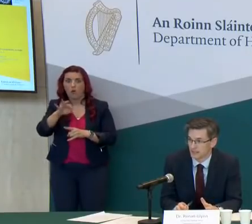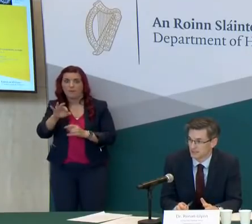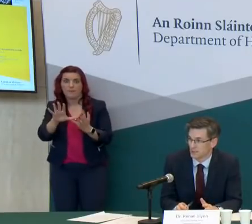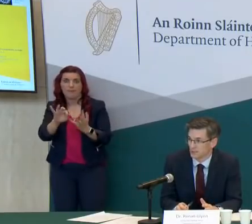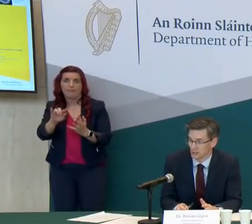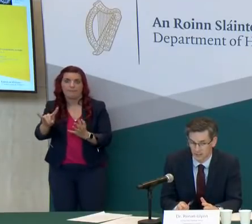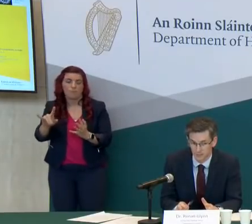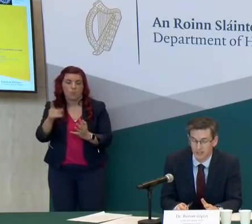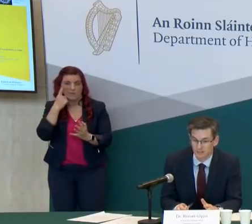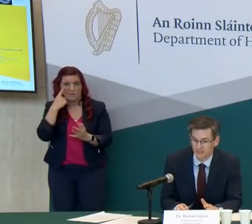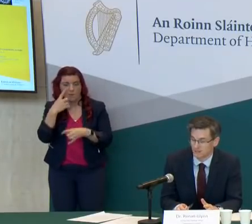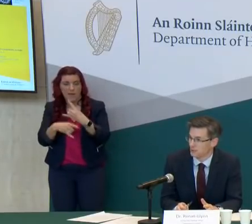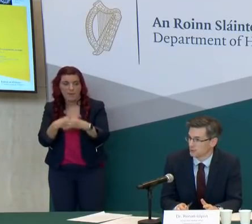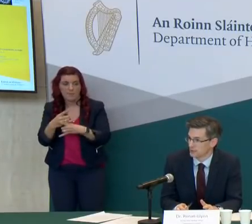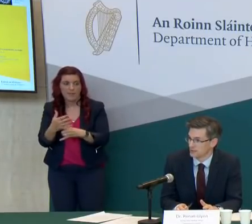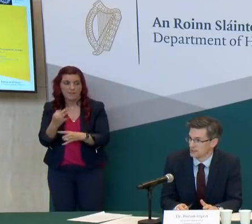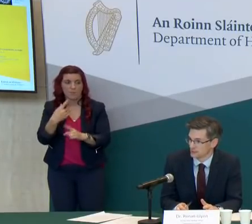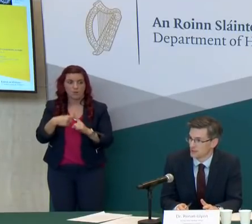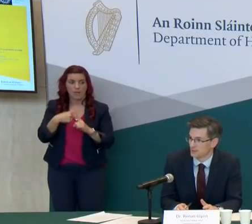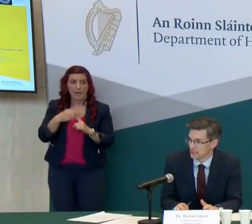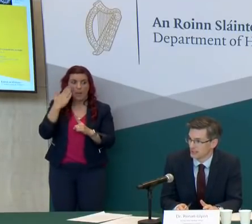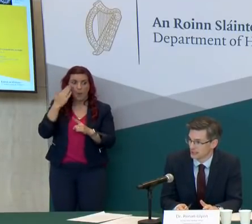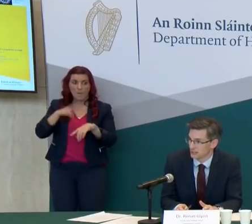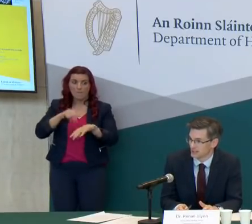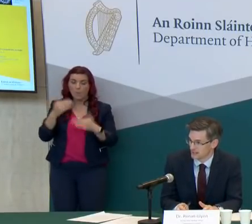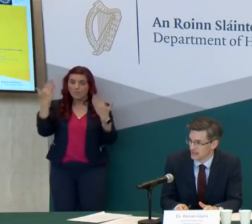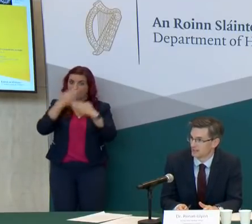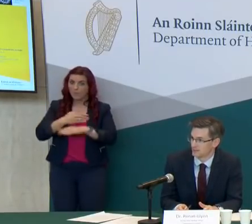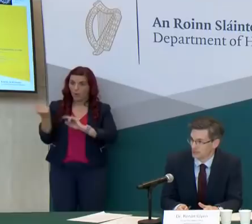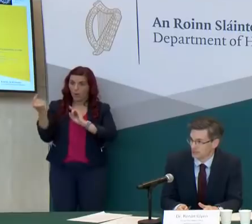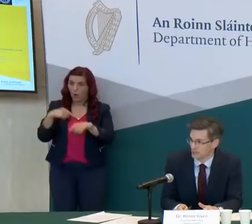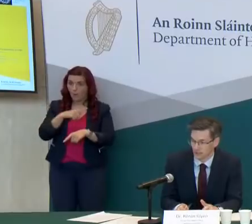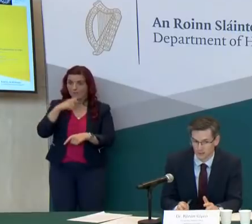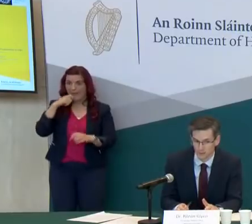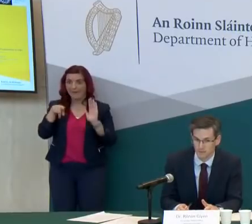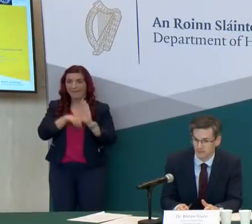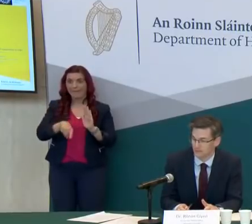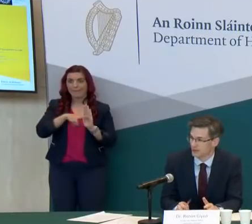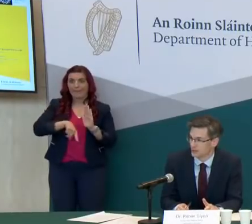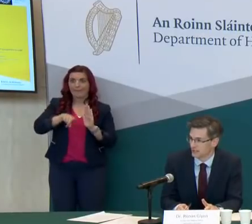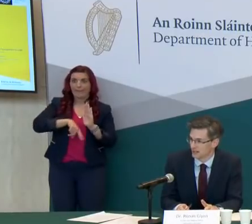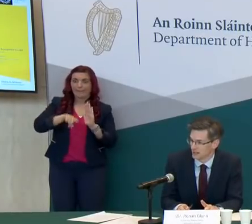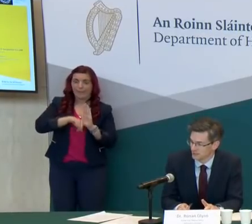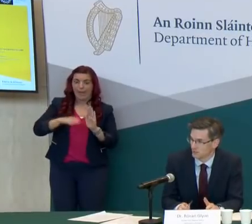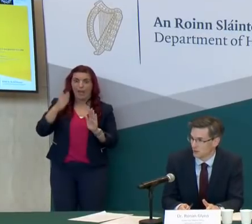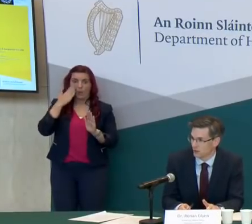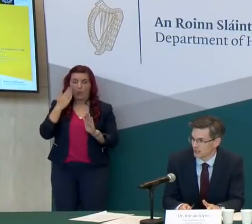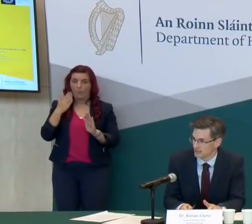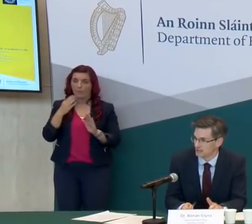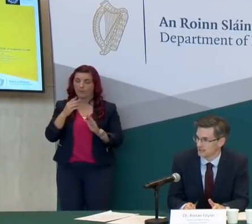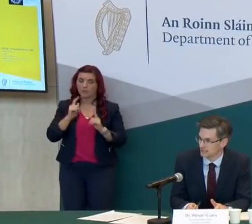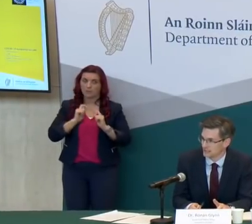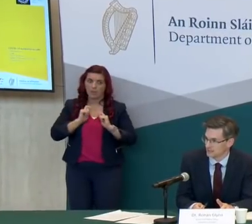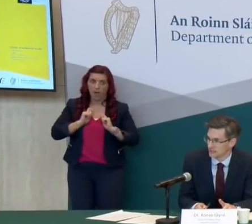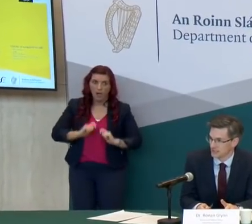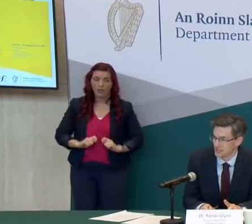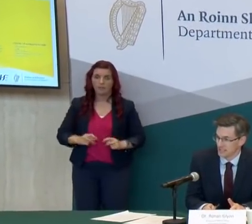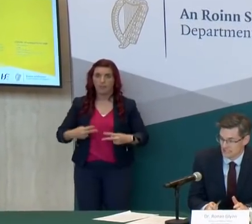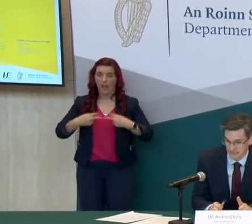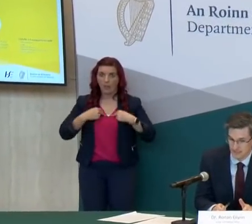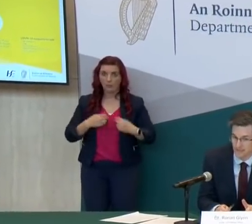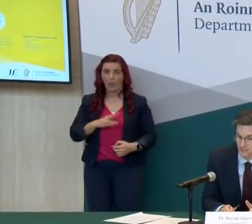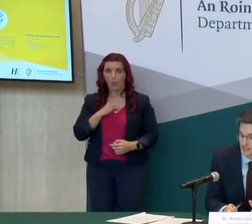a positive picture, and I'm conscious that most evenings we come in here, it's a negative picture, and I know people get very tired of the warnings and the